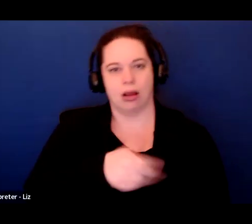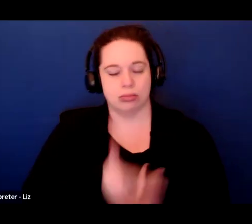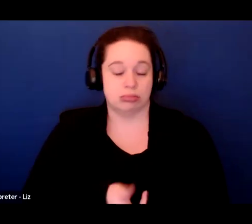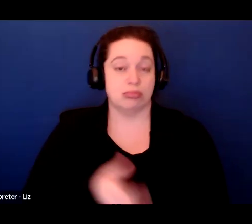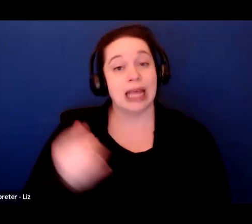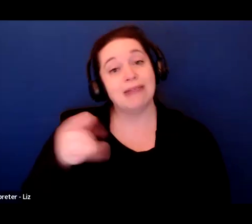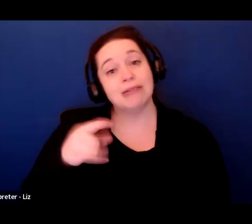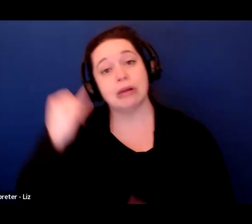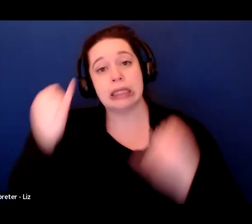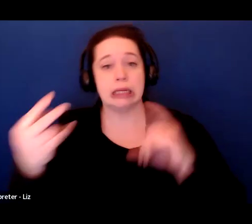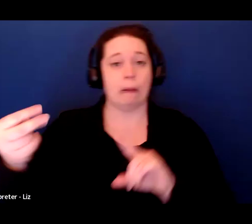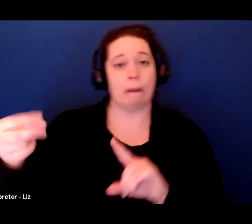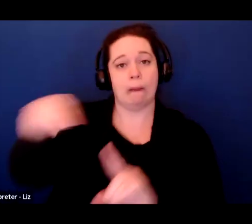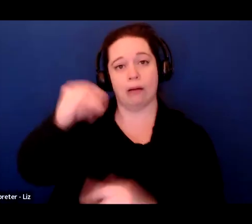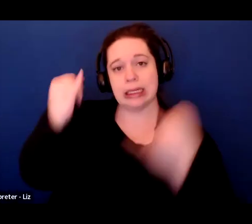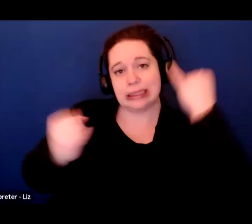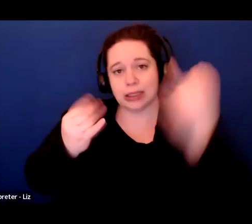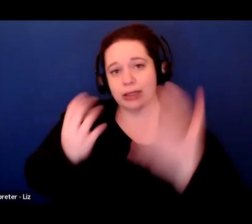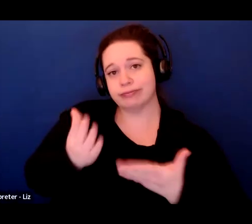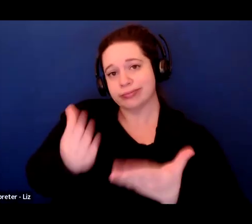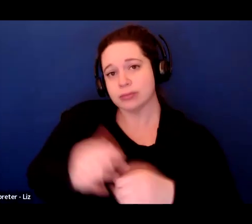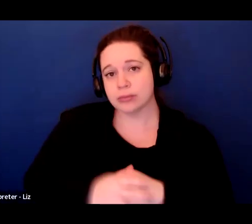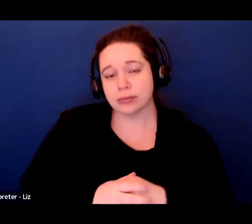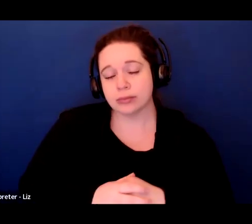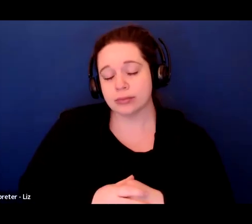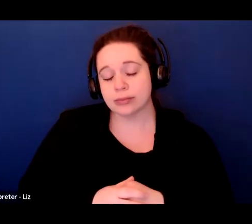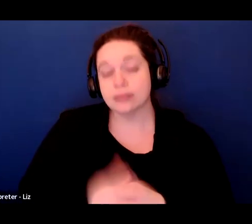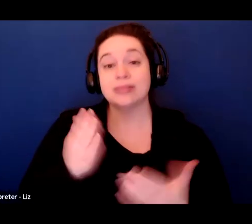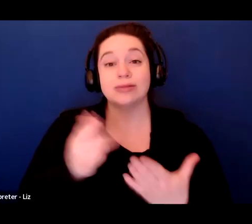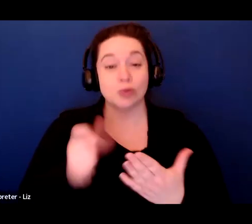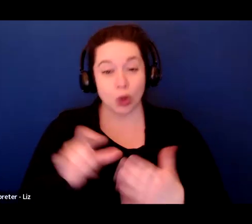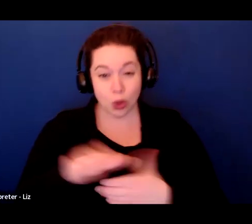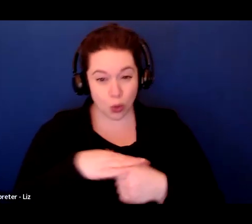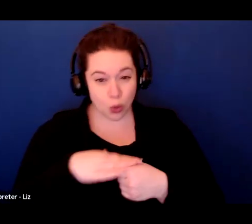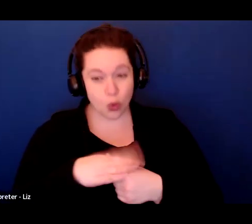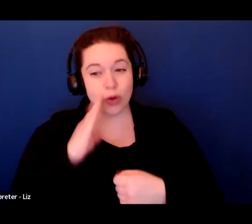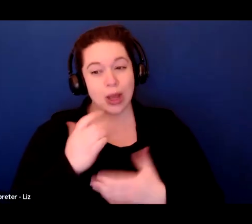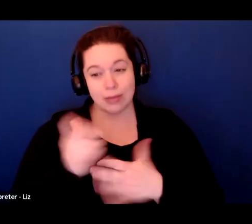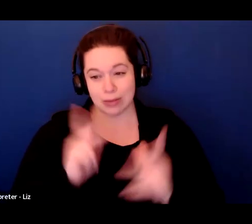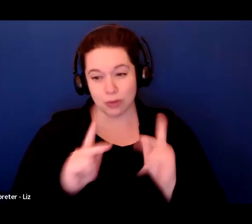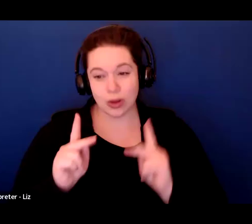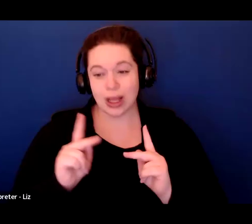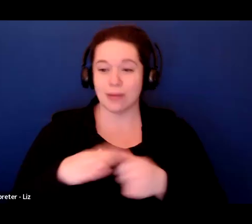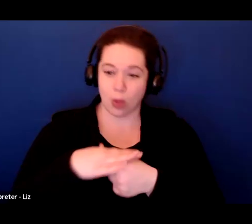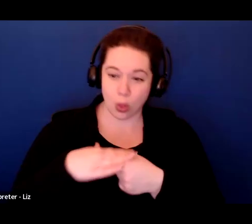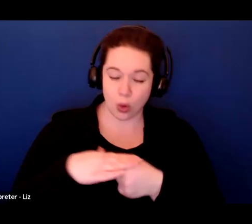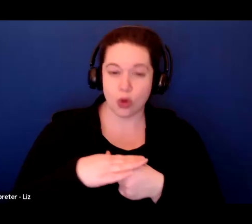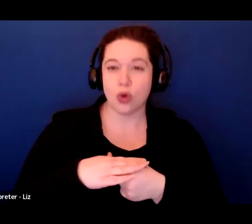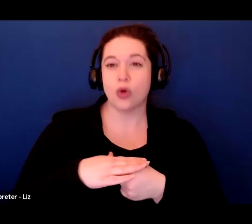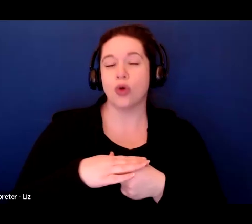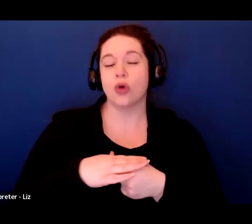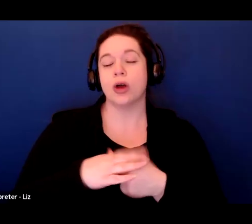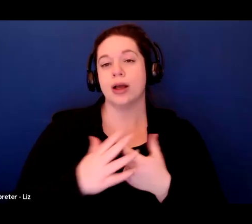think about. If you have somebody local, I know it's been very helpful for people if they have somebody in their peer mentor,